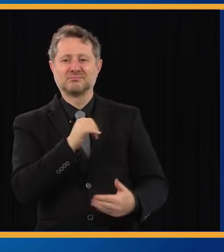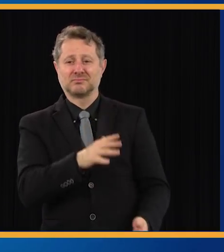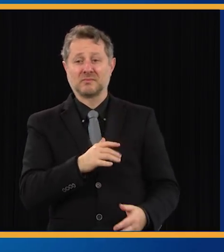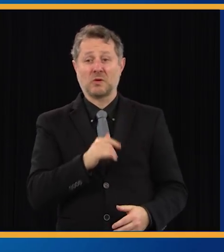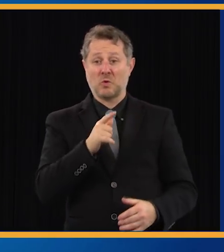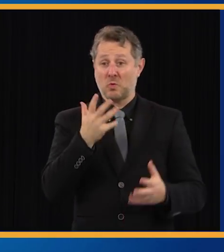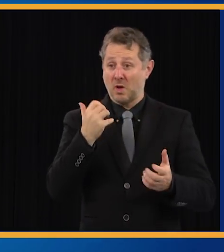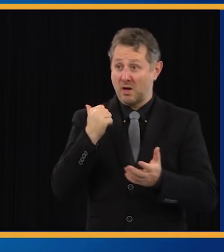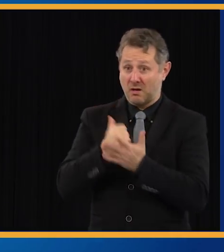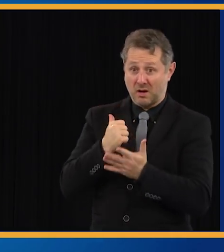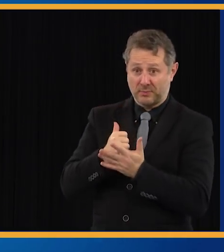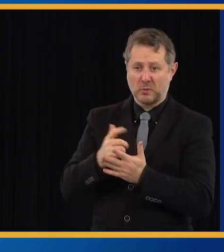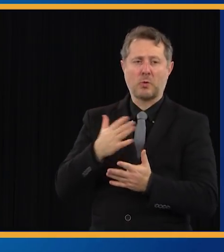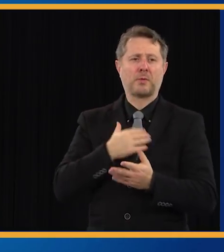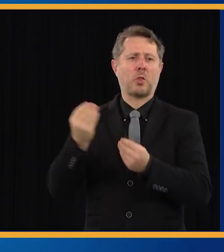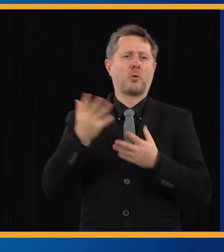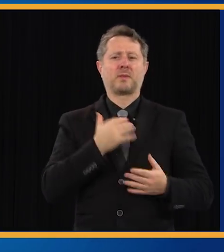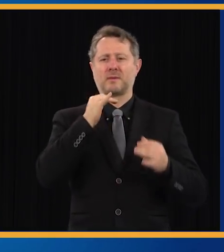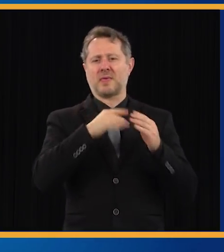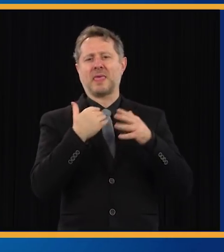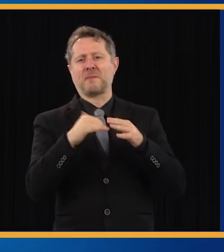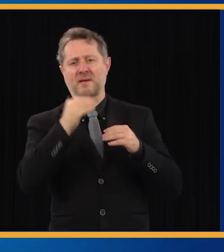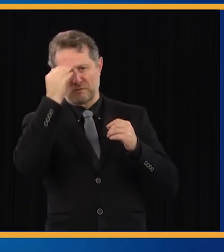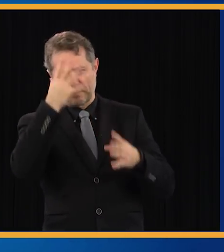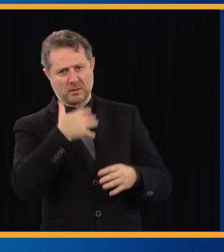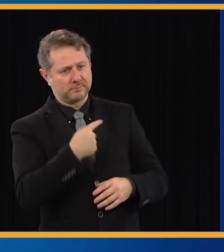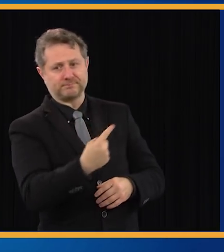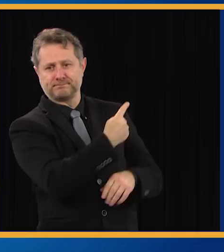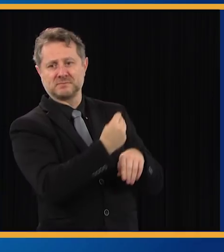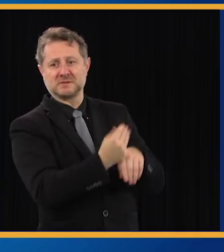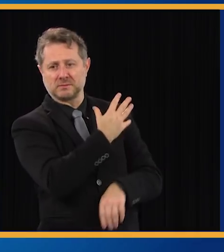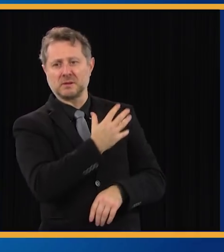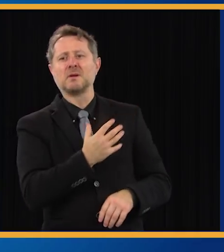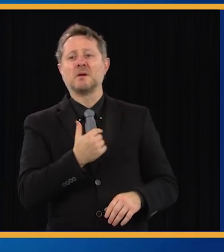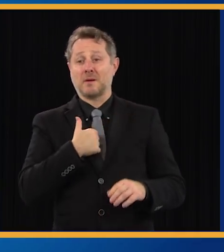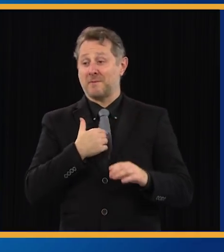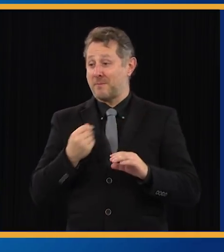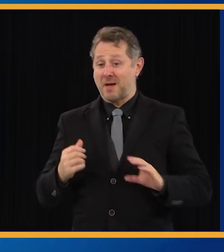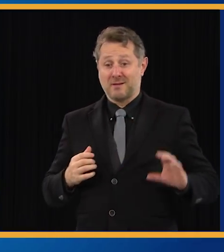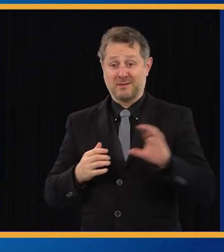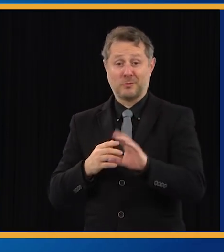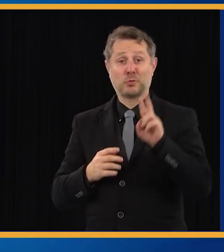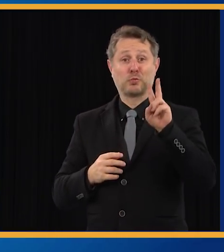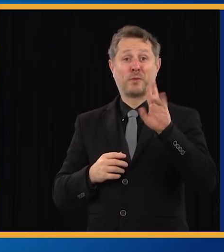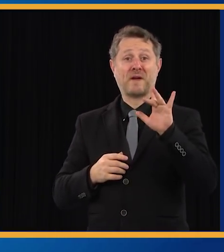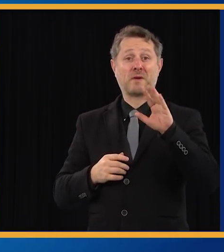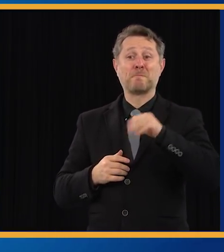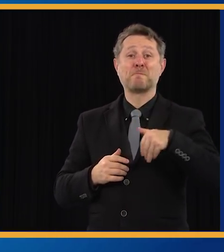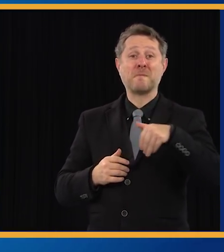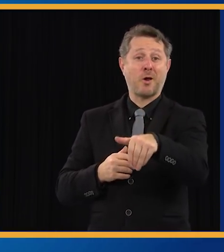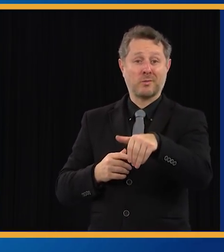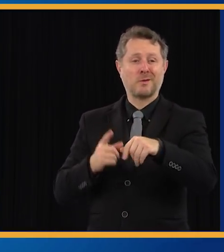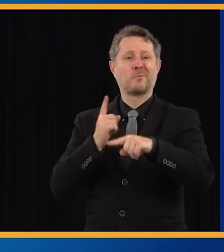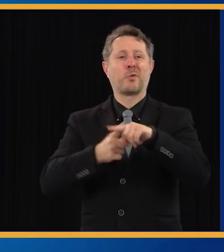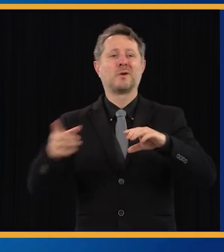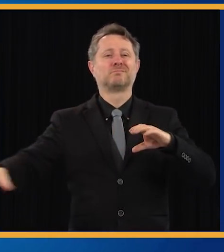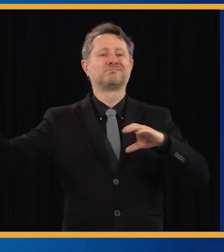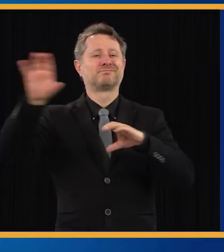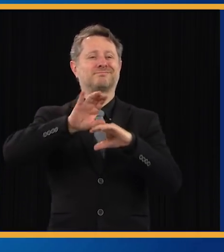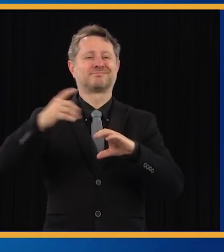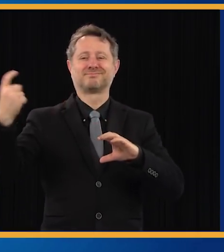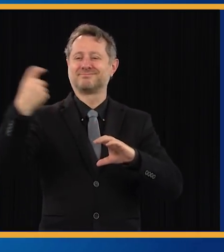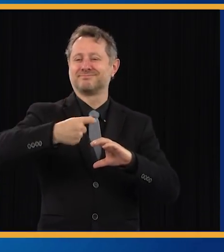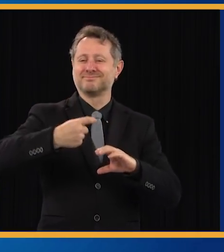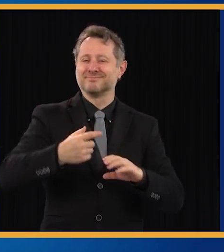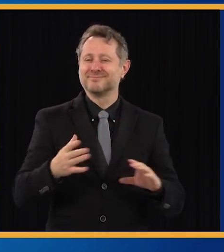and we'll supplement the state funding with philanthropies funding. We also have an issue across